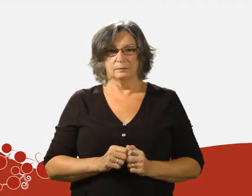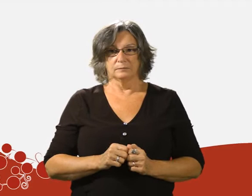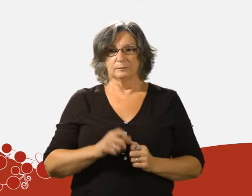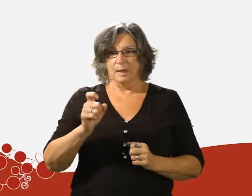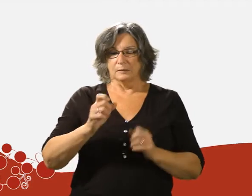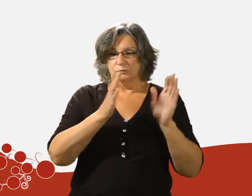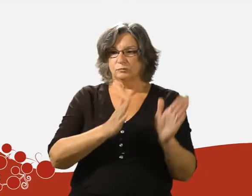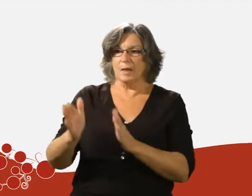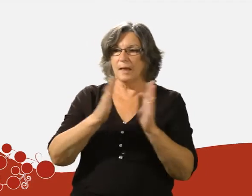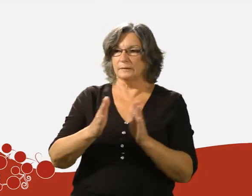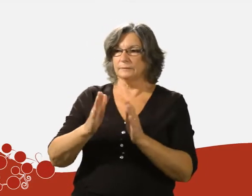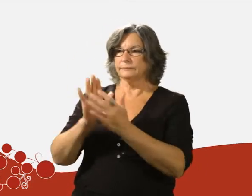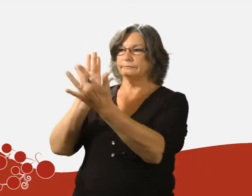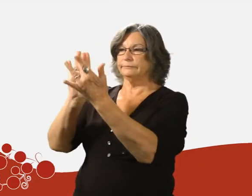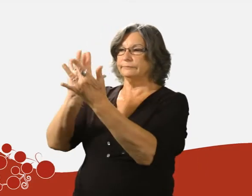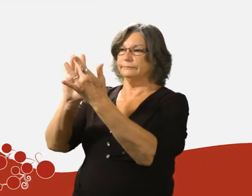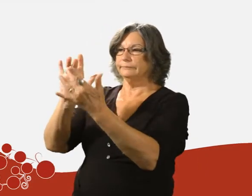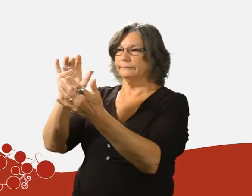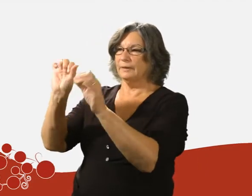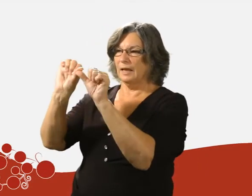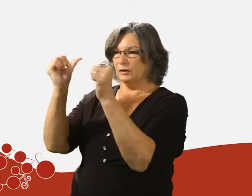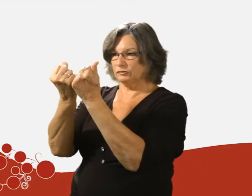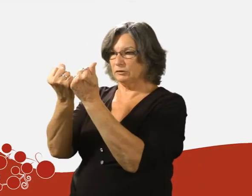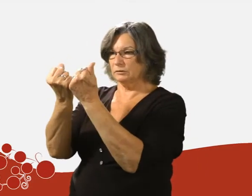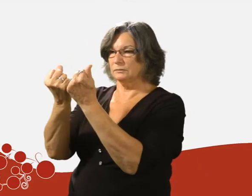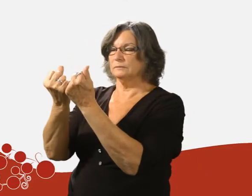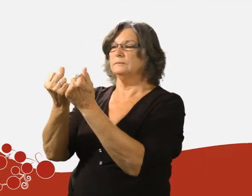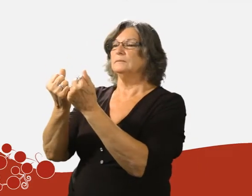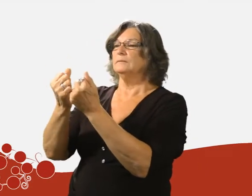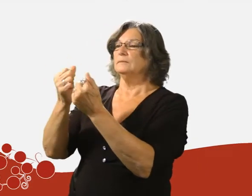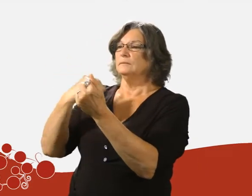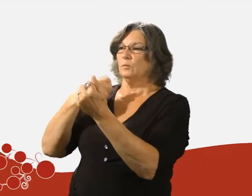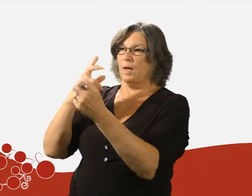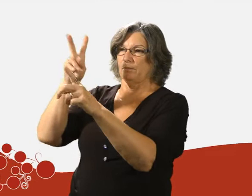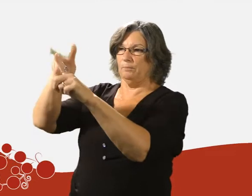To book an interpreter, you would contact an agency that provides that service.